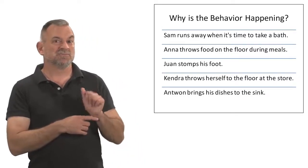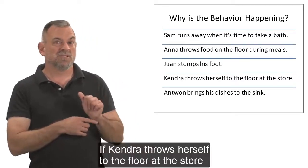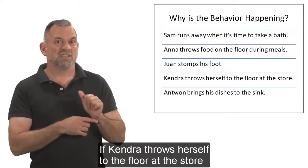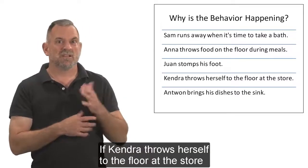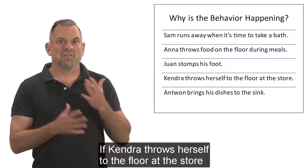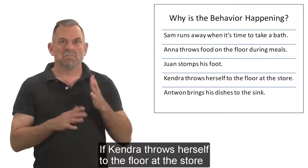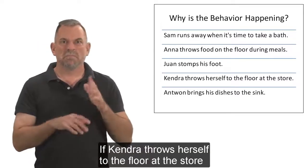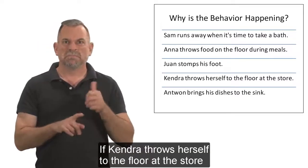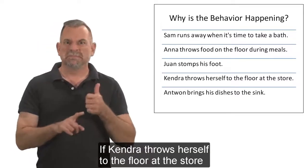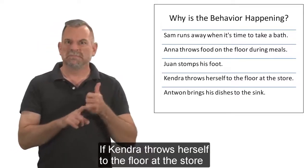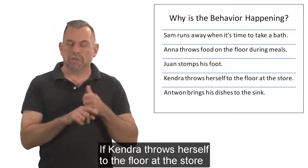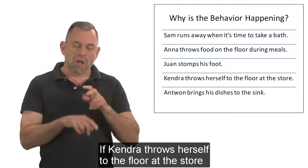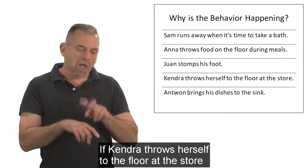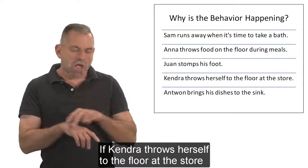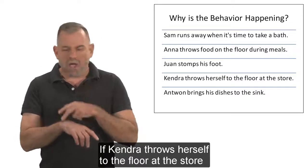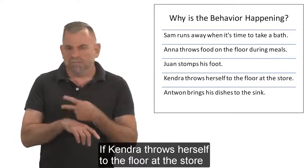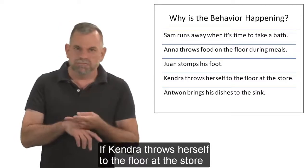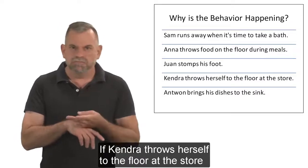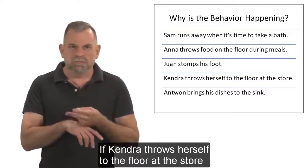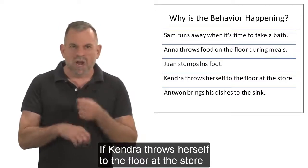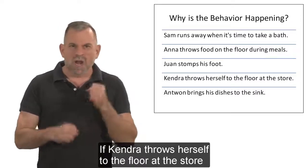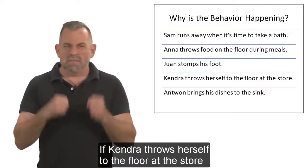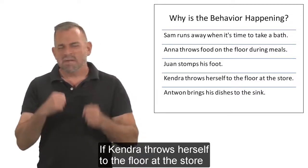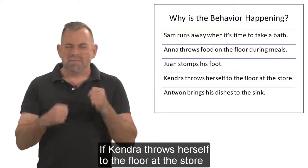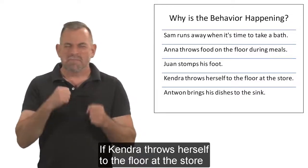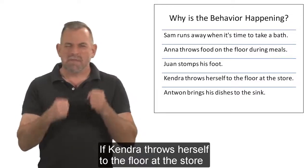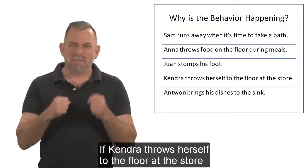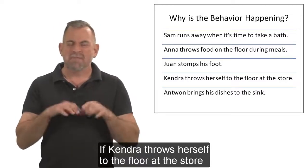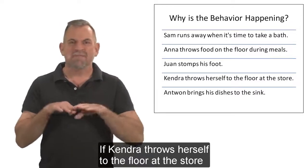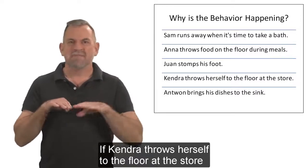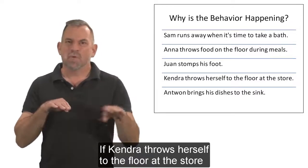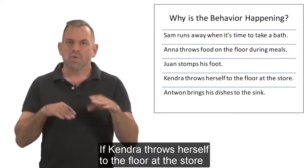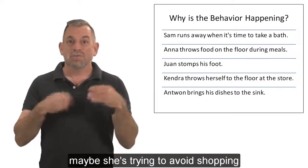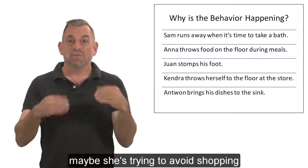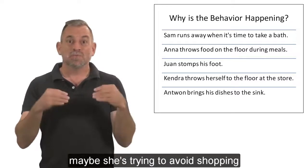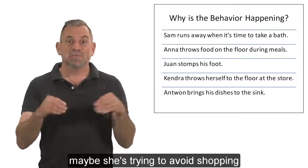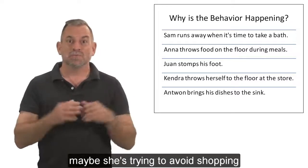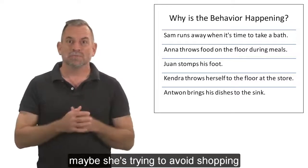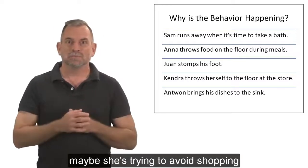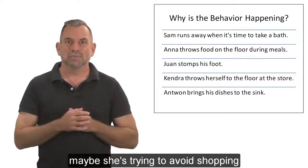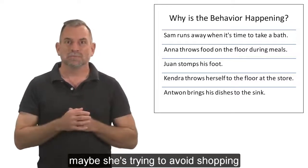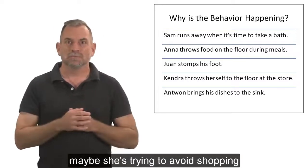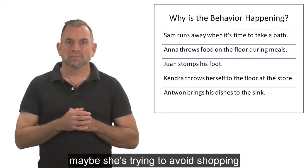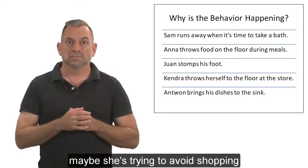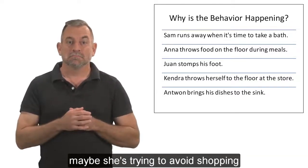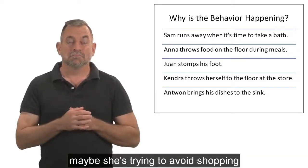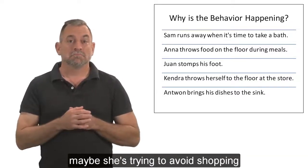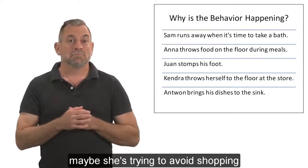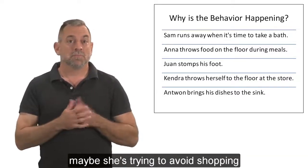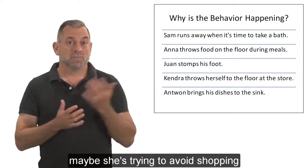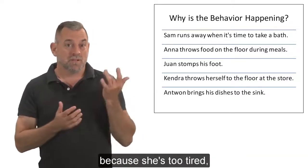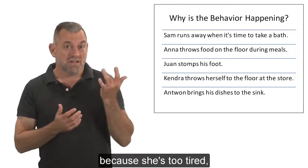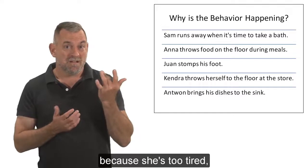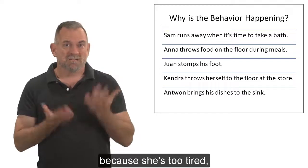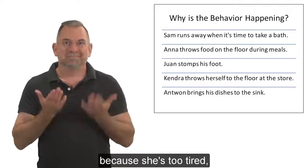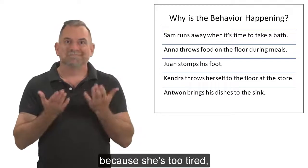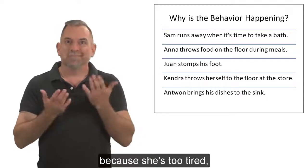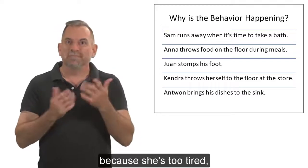If Kendra throws herself to the floor at the store, maybe she's trying to avoid shopping because she's too